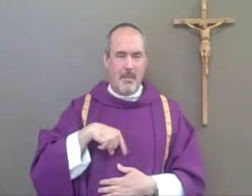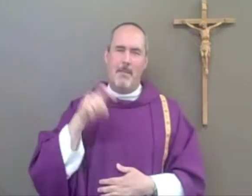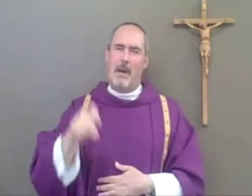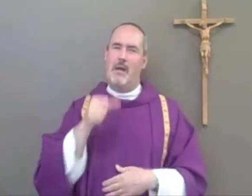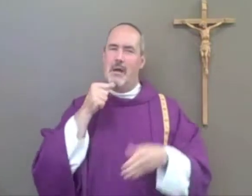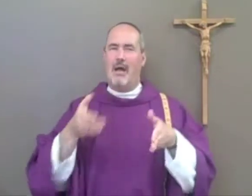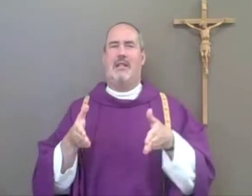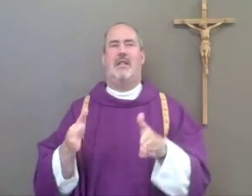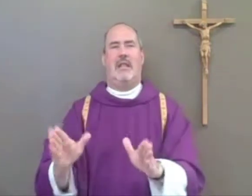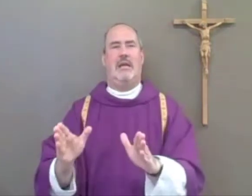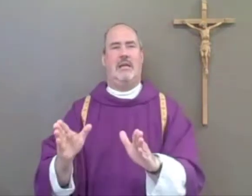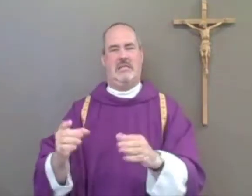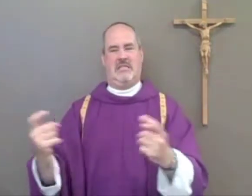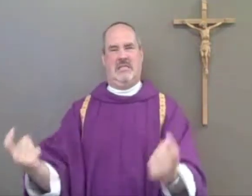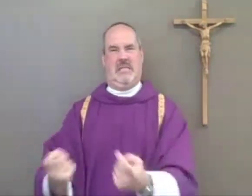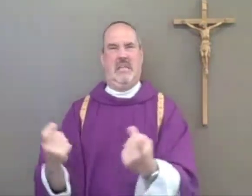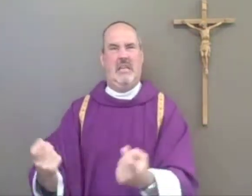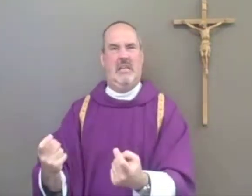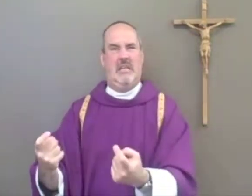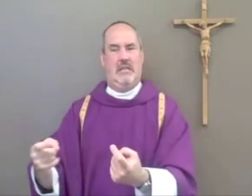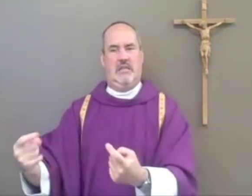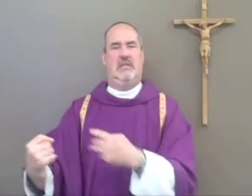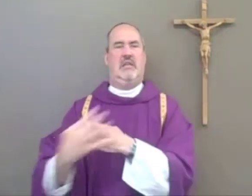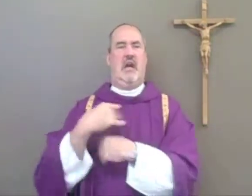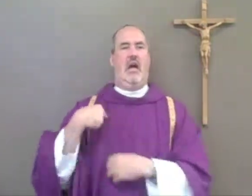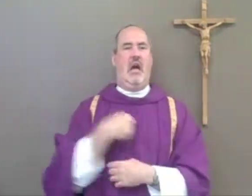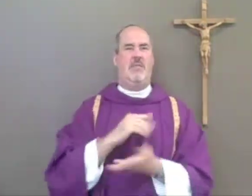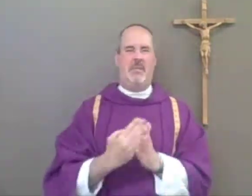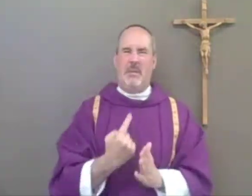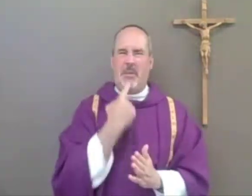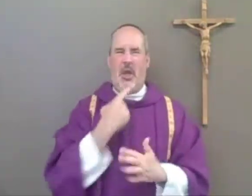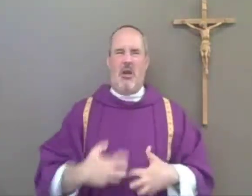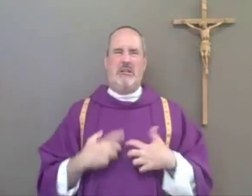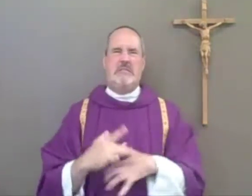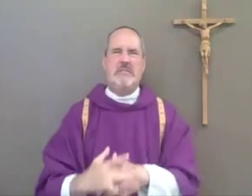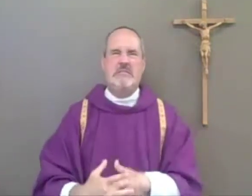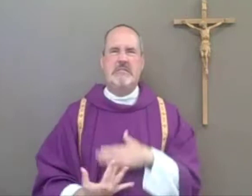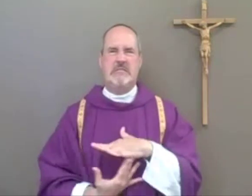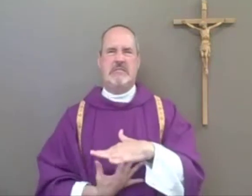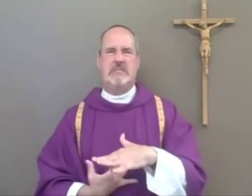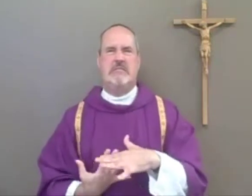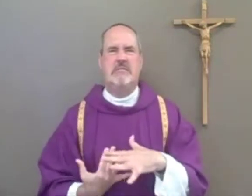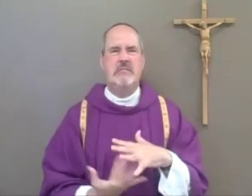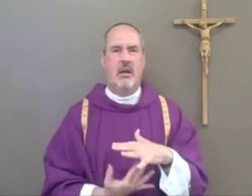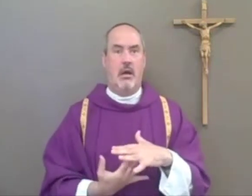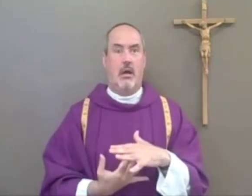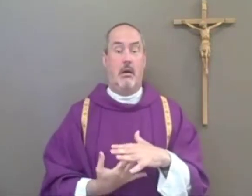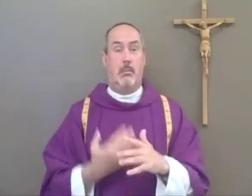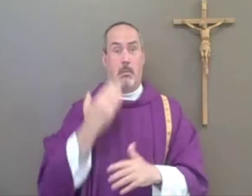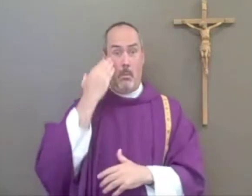With us, it's the same way. We can't let sin influence us and make us bitter and angry and